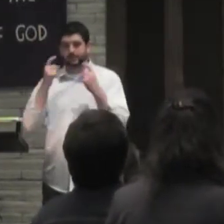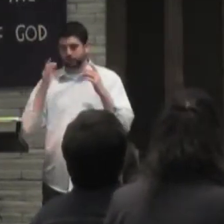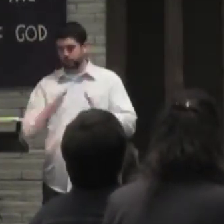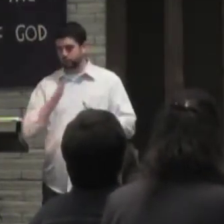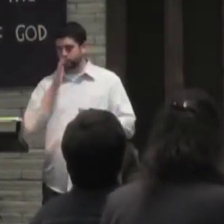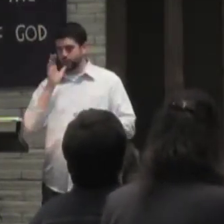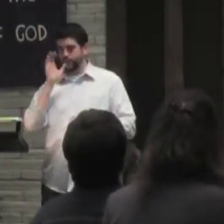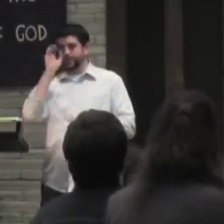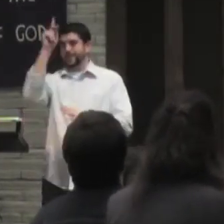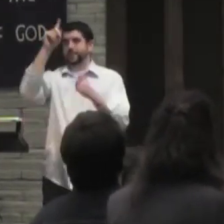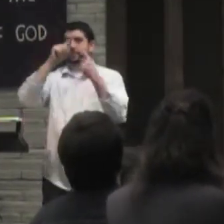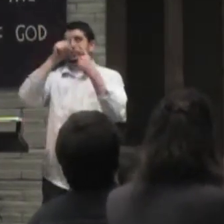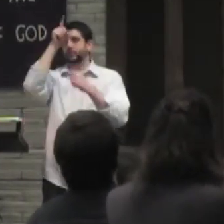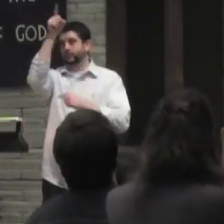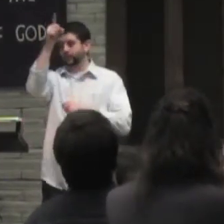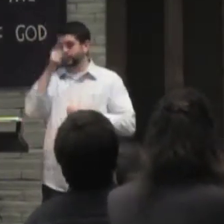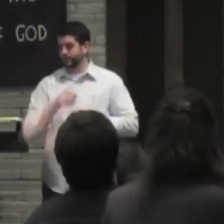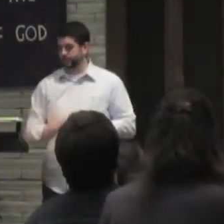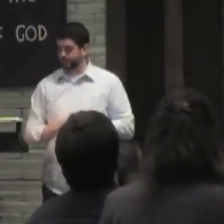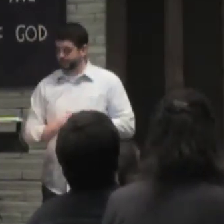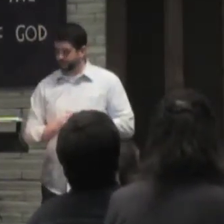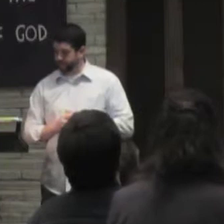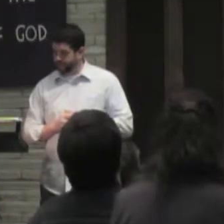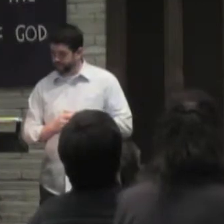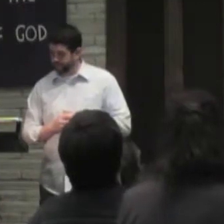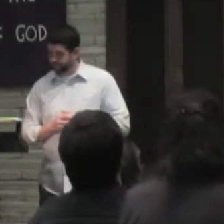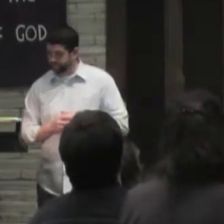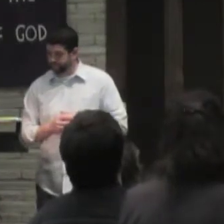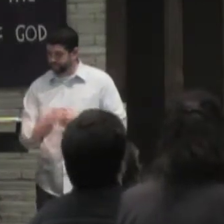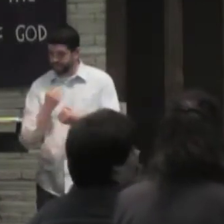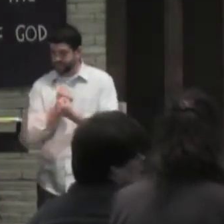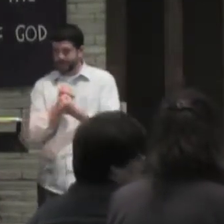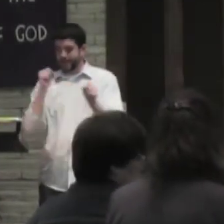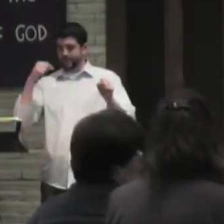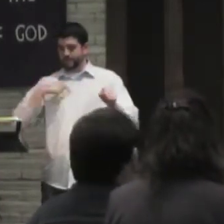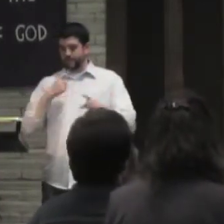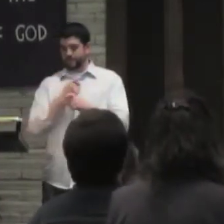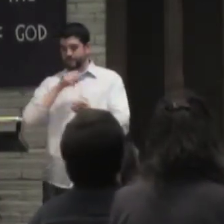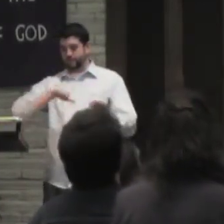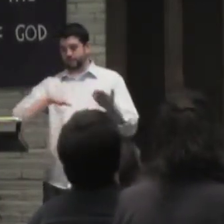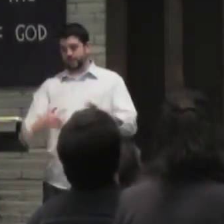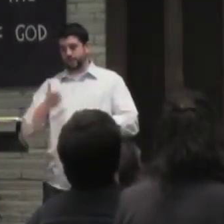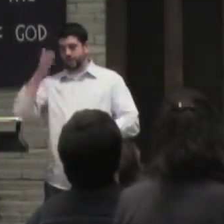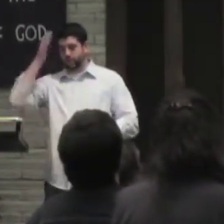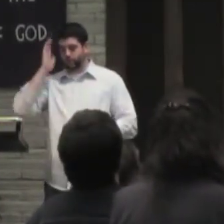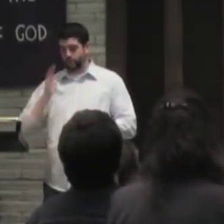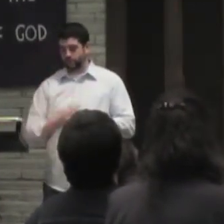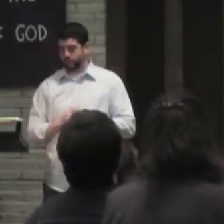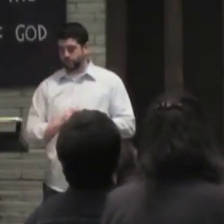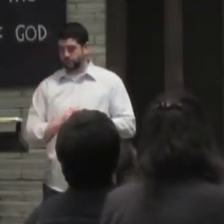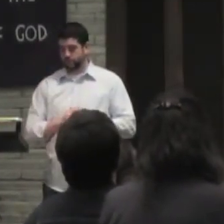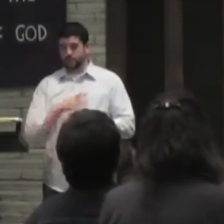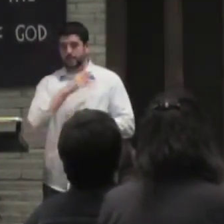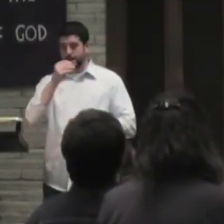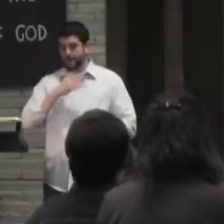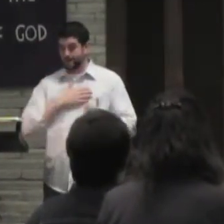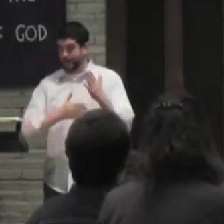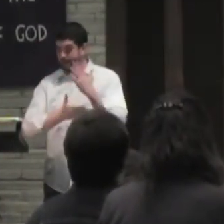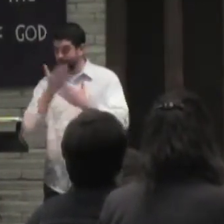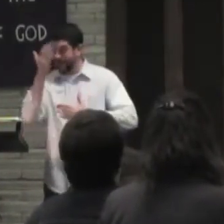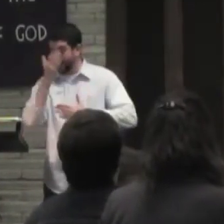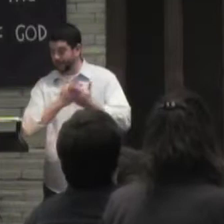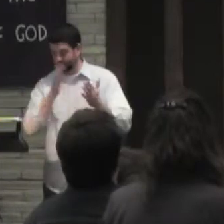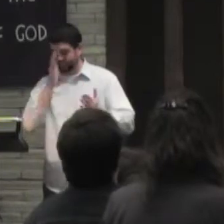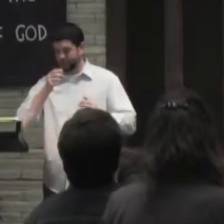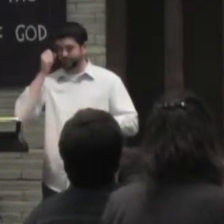And sinners shall return to you. Deliver me from death, O God. And